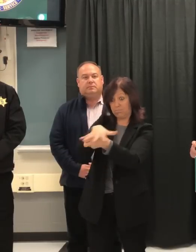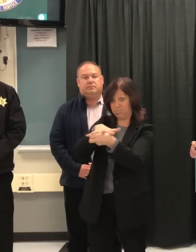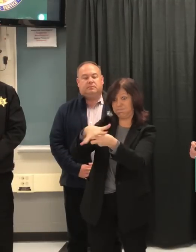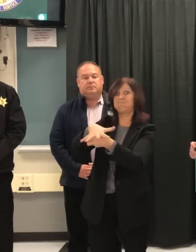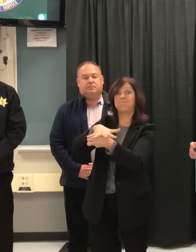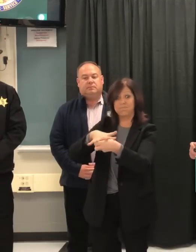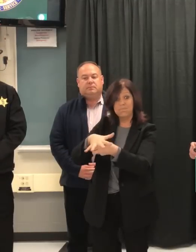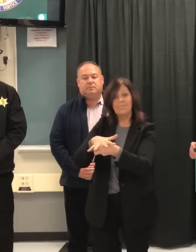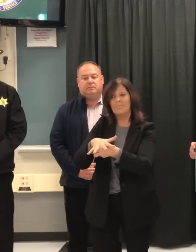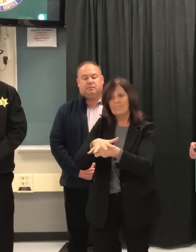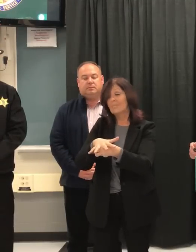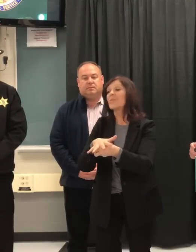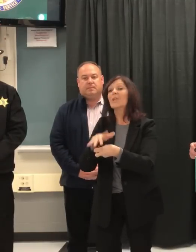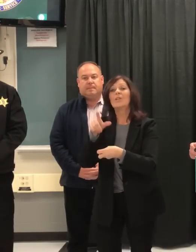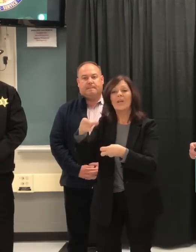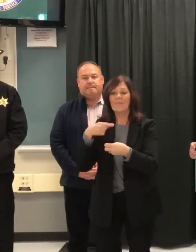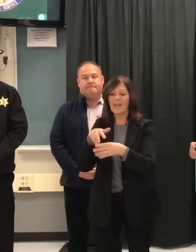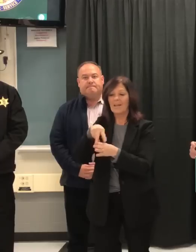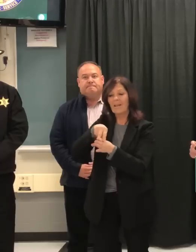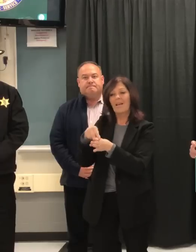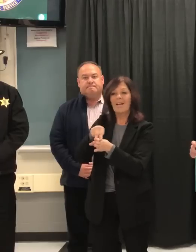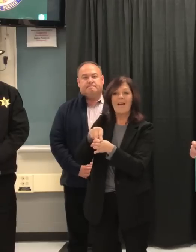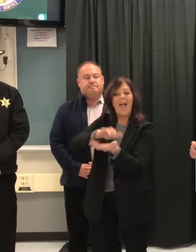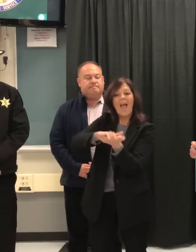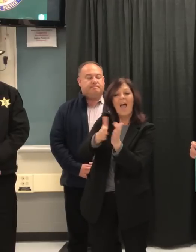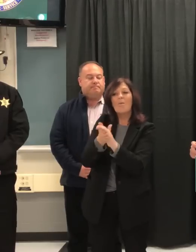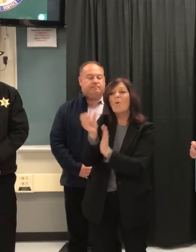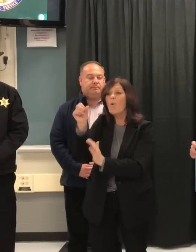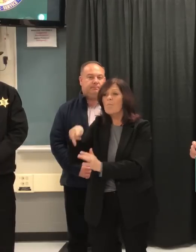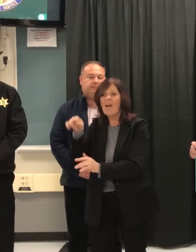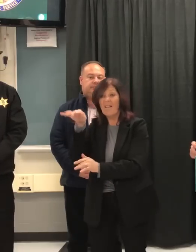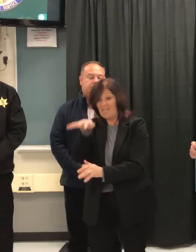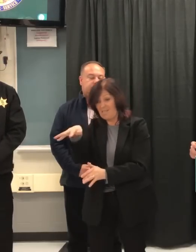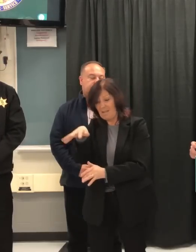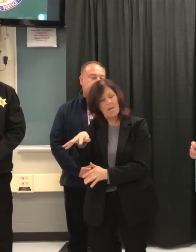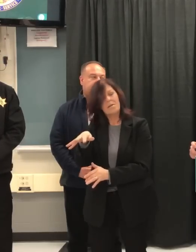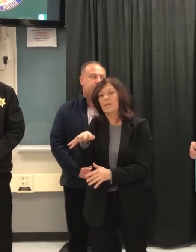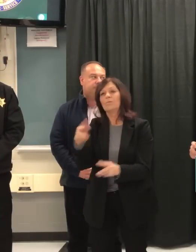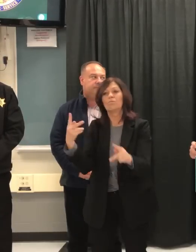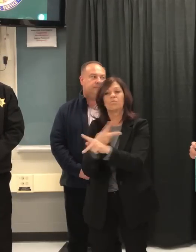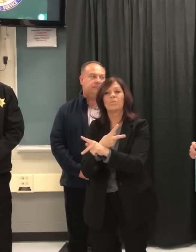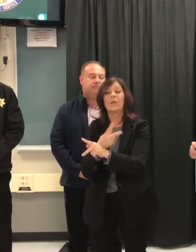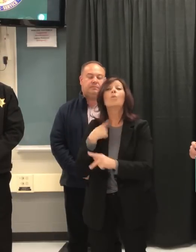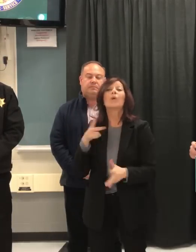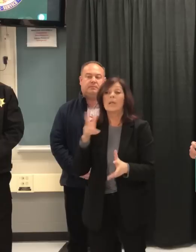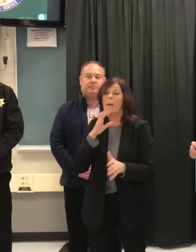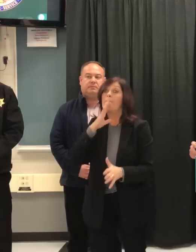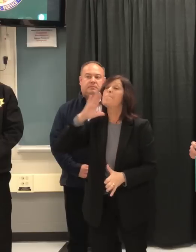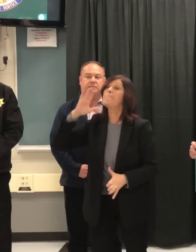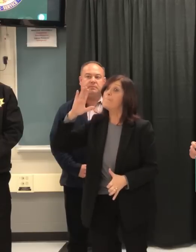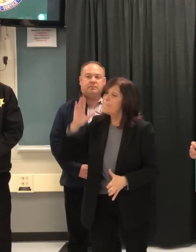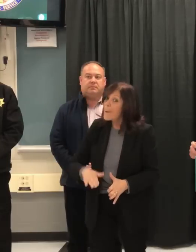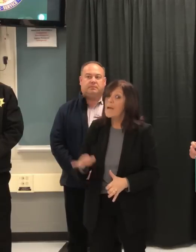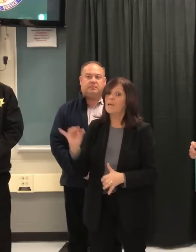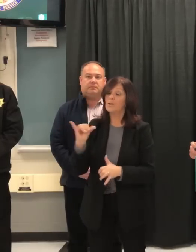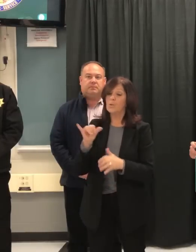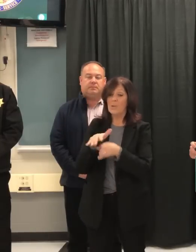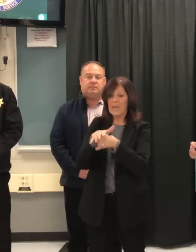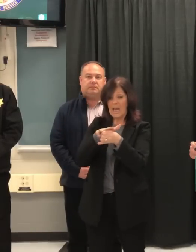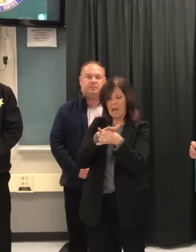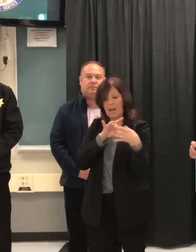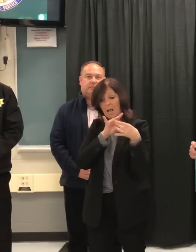that area where you have the border of Hamburg and Orchard Park. We're also hearing really bad conditions in